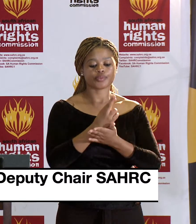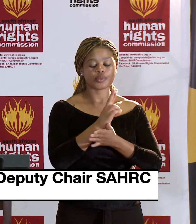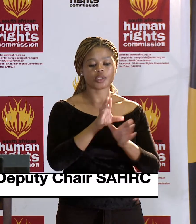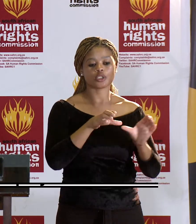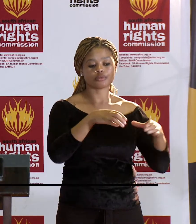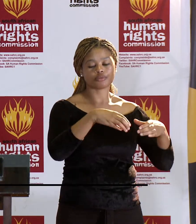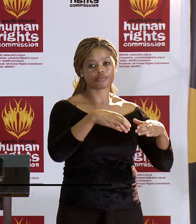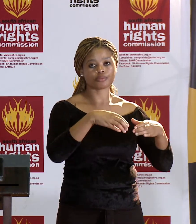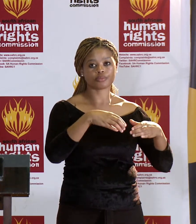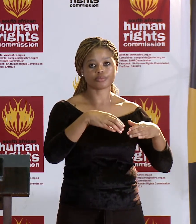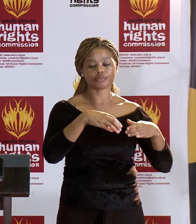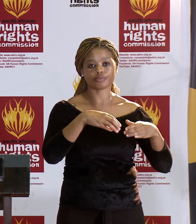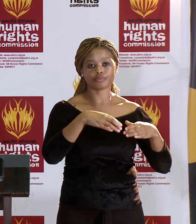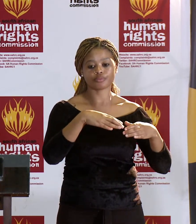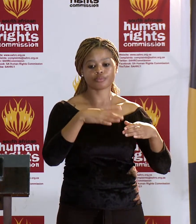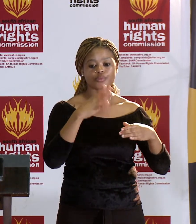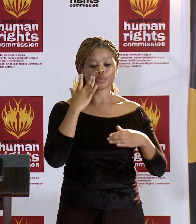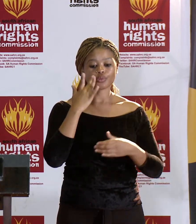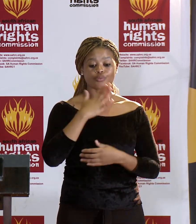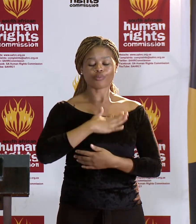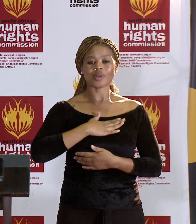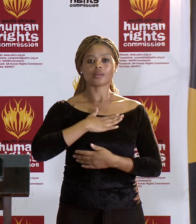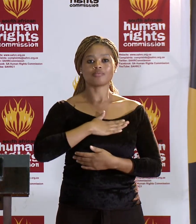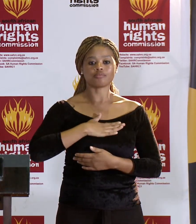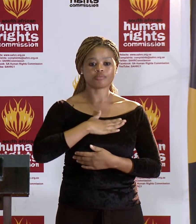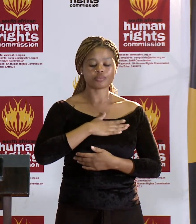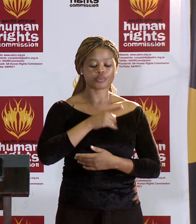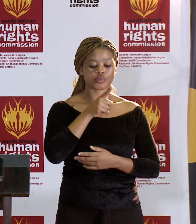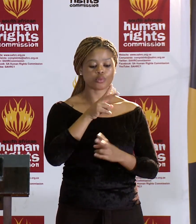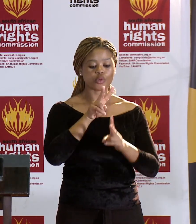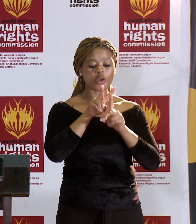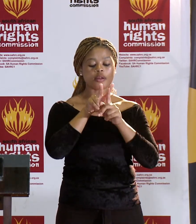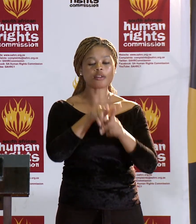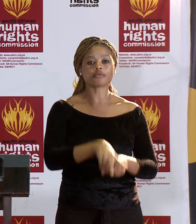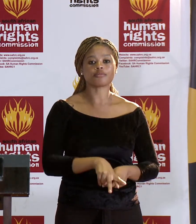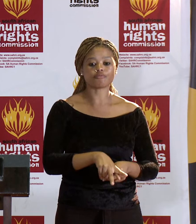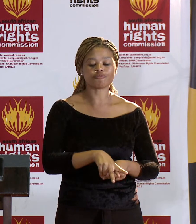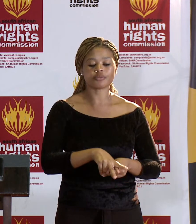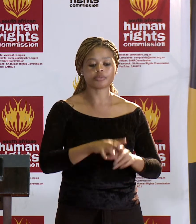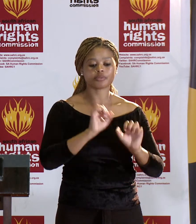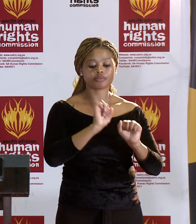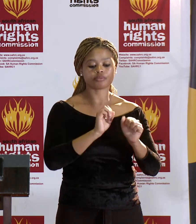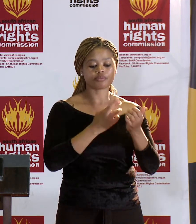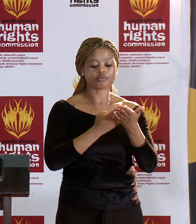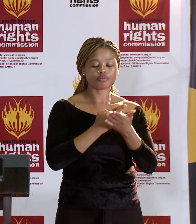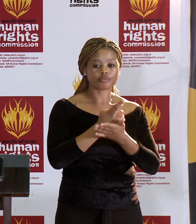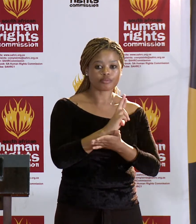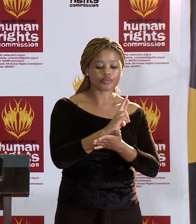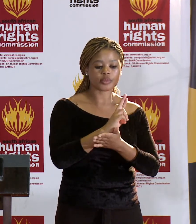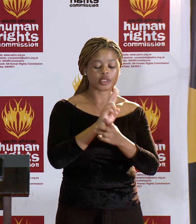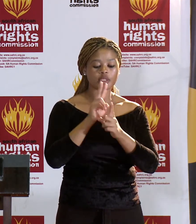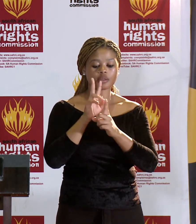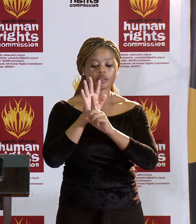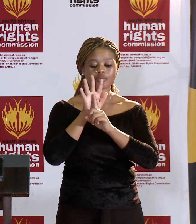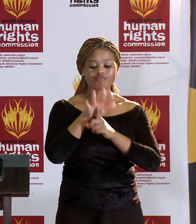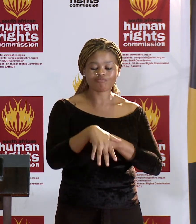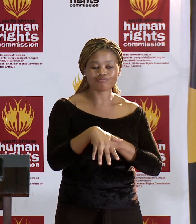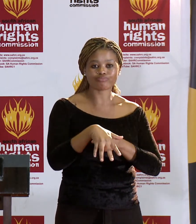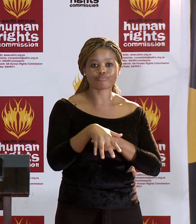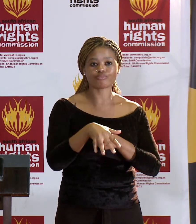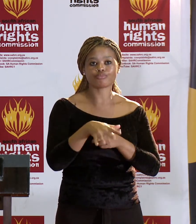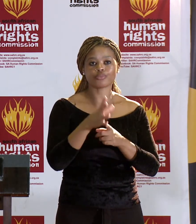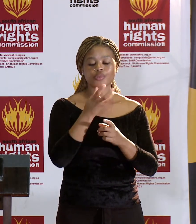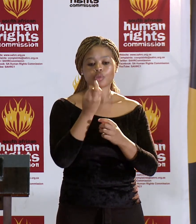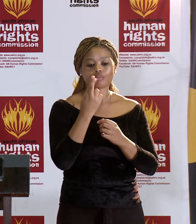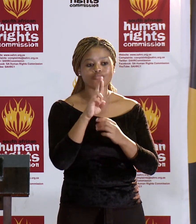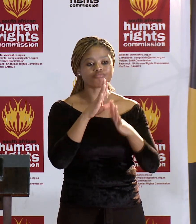Commission, who, when you feel you are a victim of your rights being violated